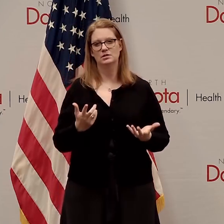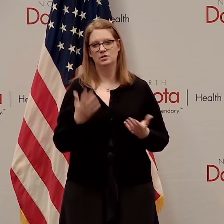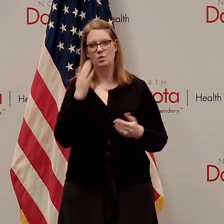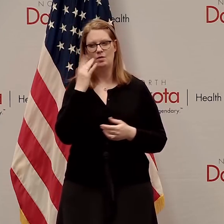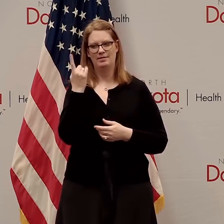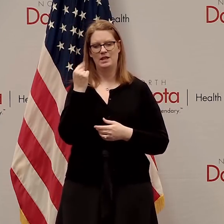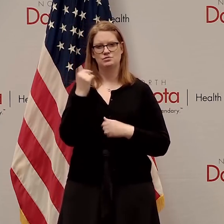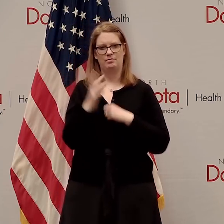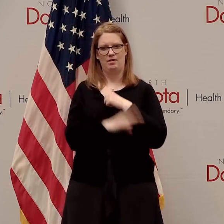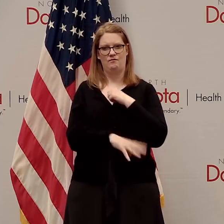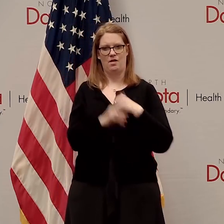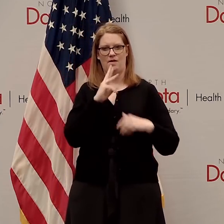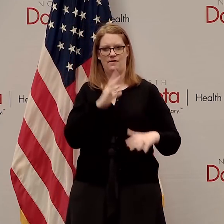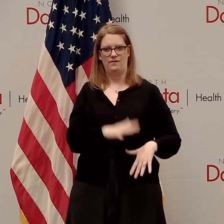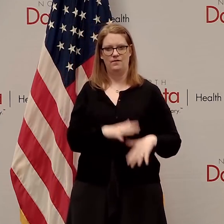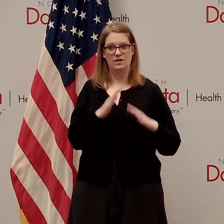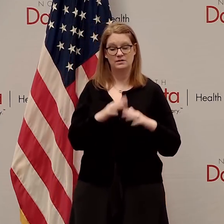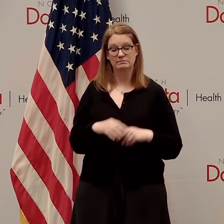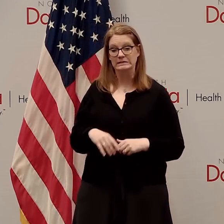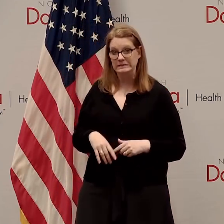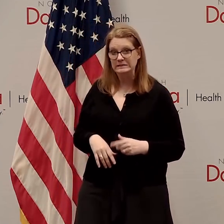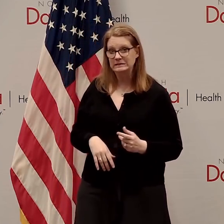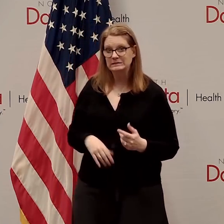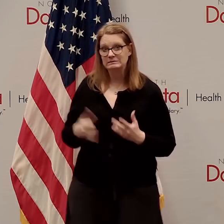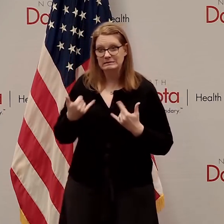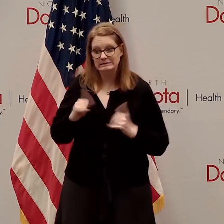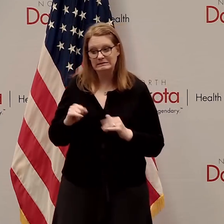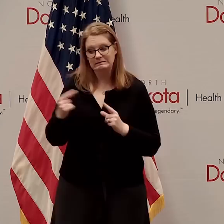last year. While we have some real challenges,